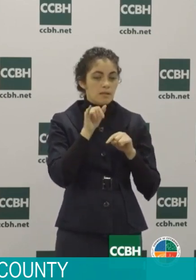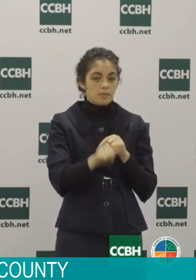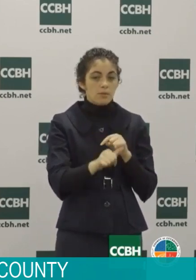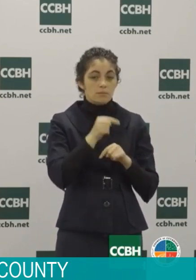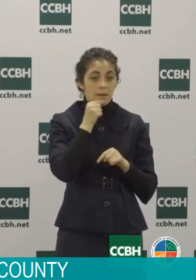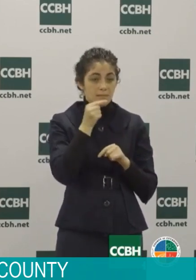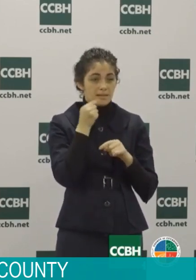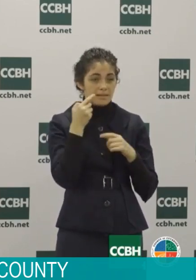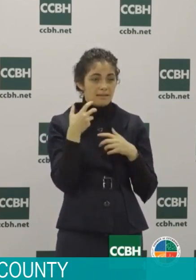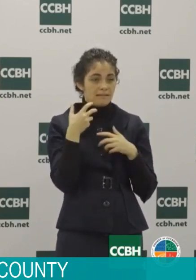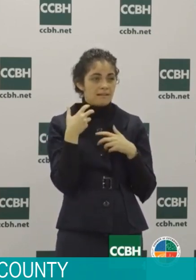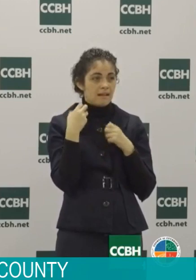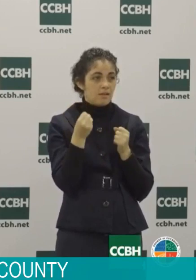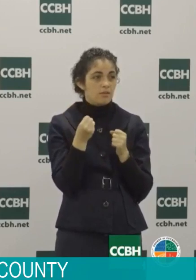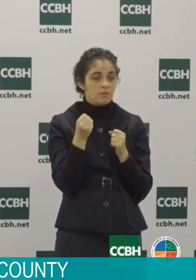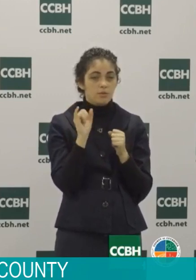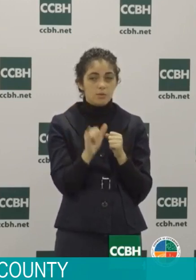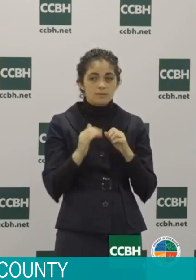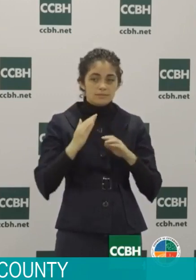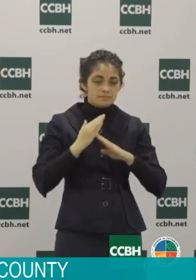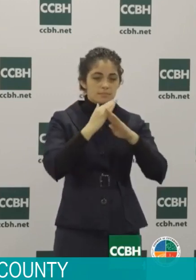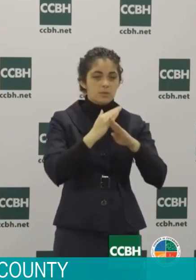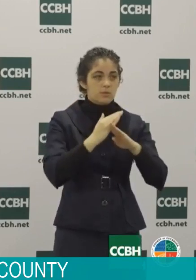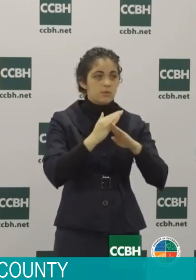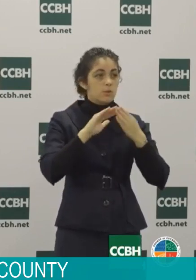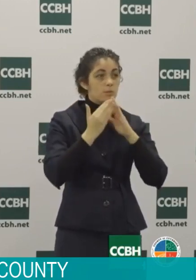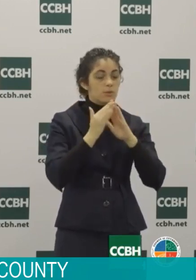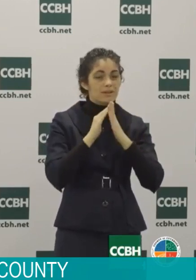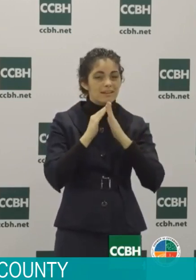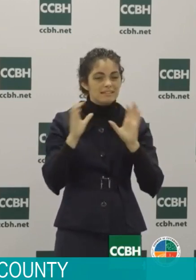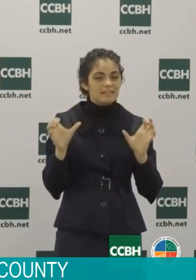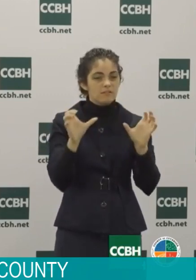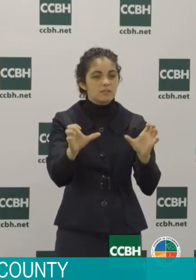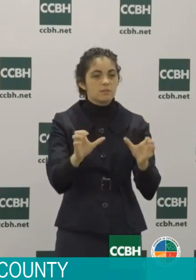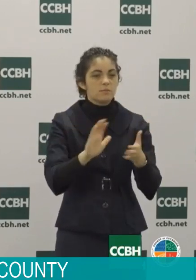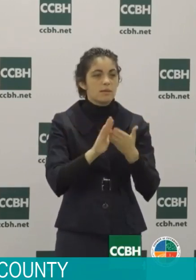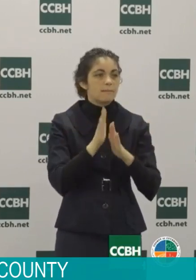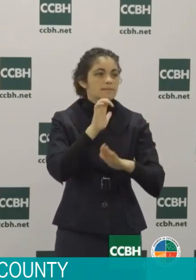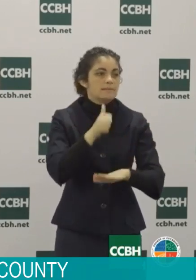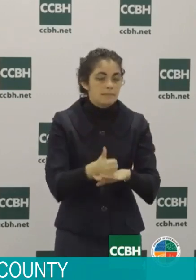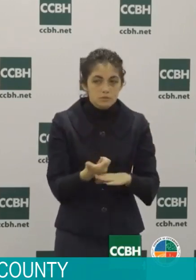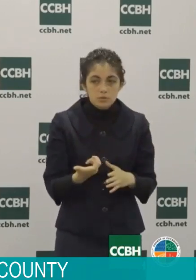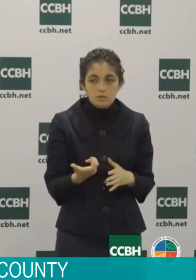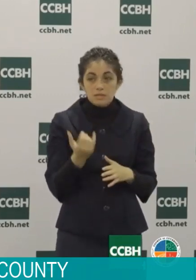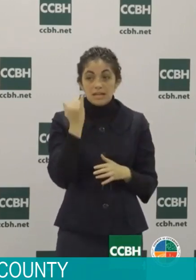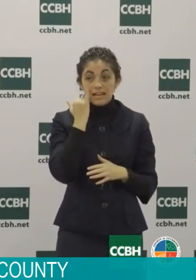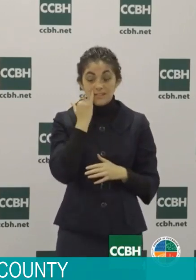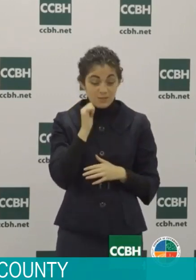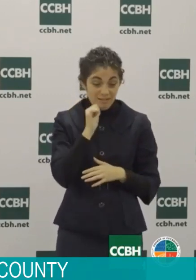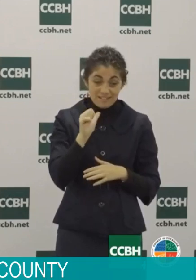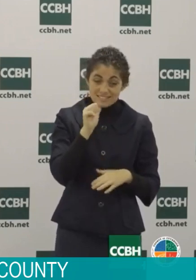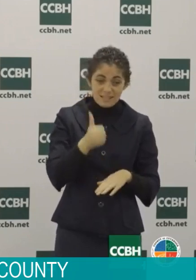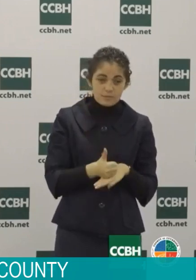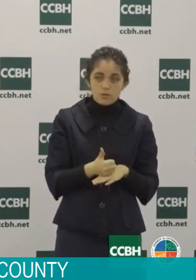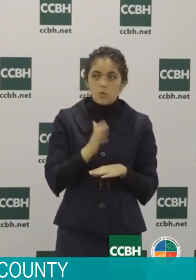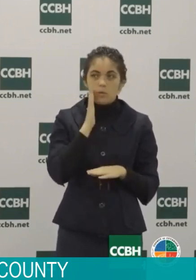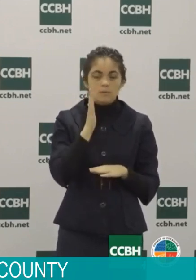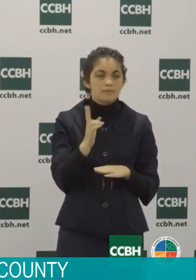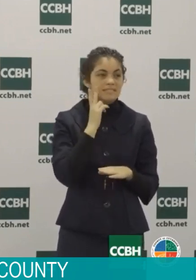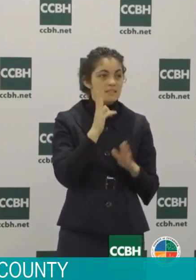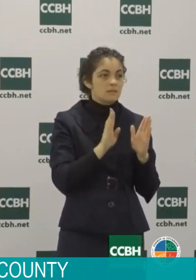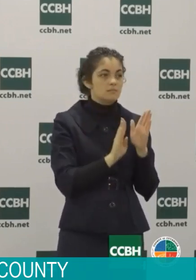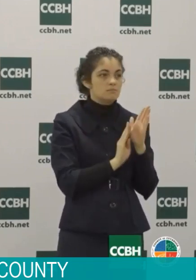public health, we call mitigation efforts, those community-wide efforts, to be intact. And if those are not intact, we will see